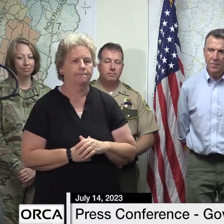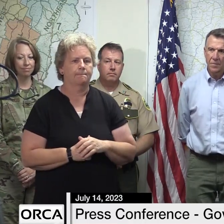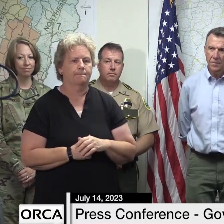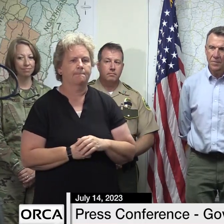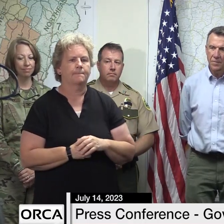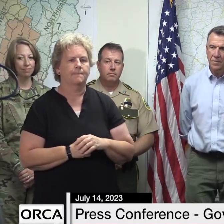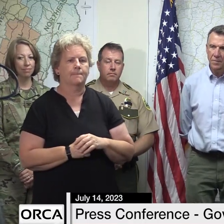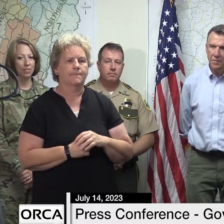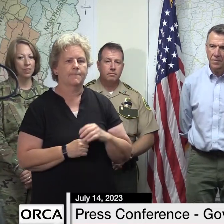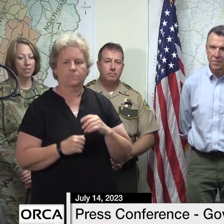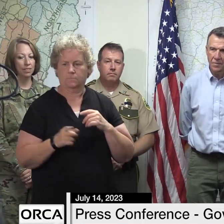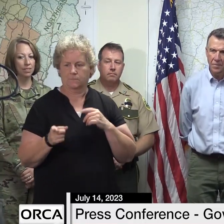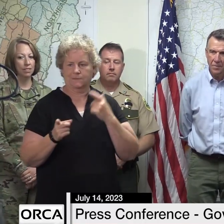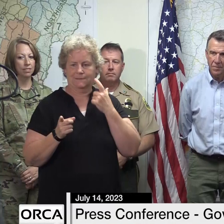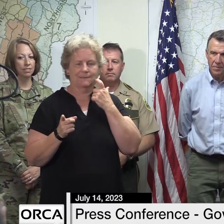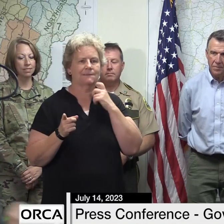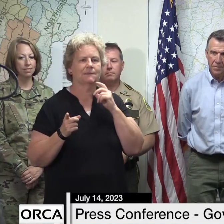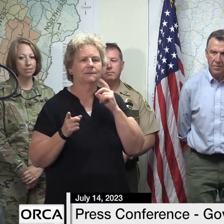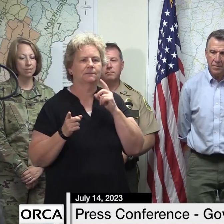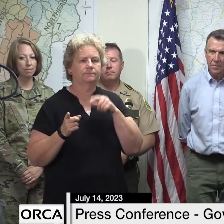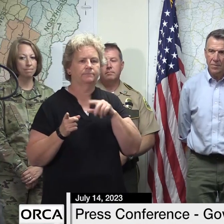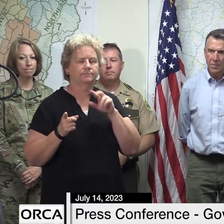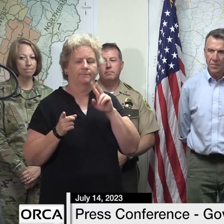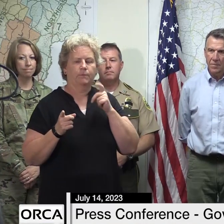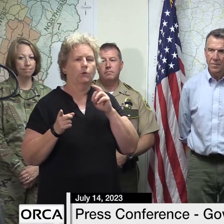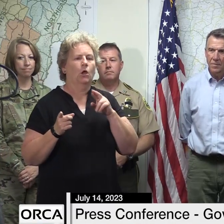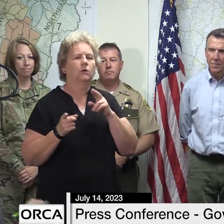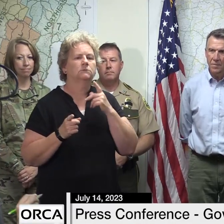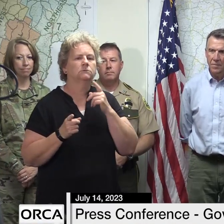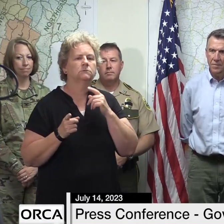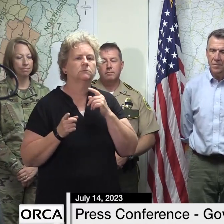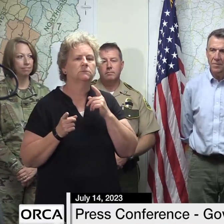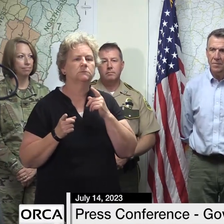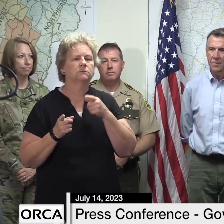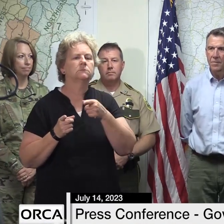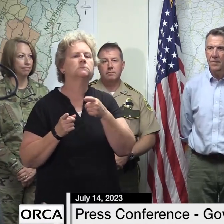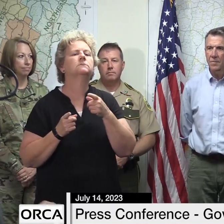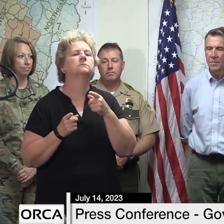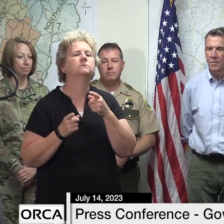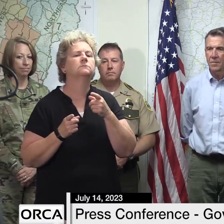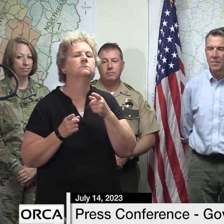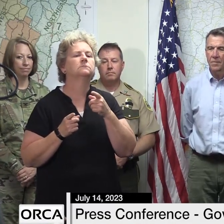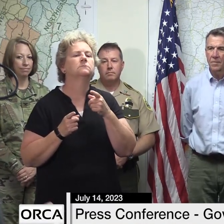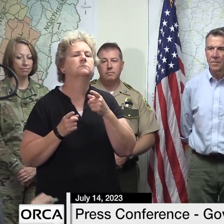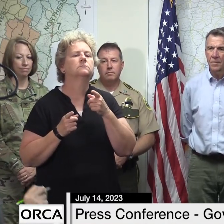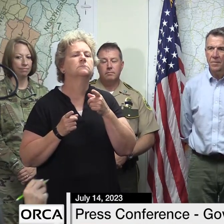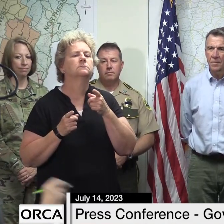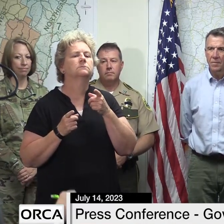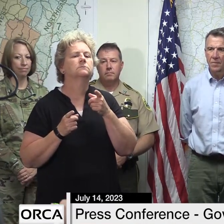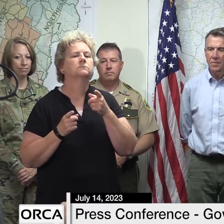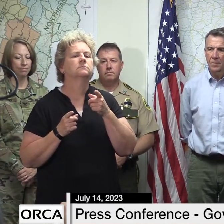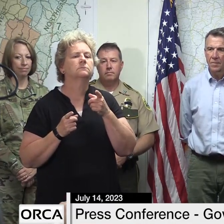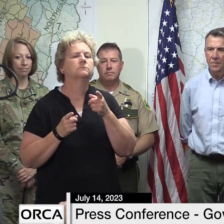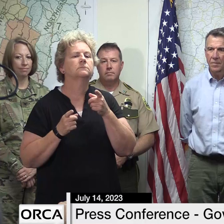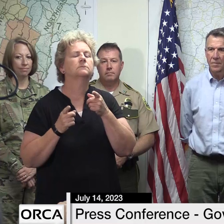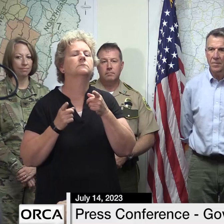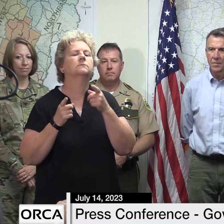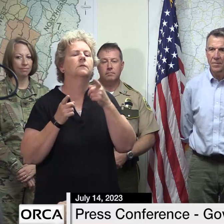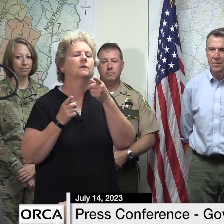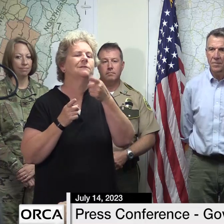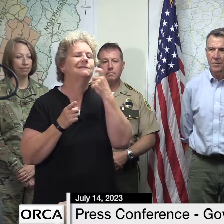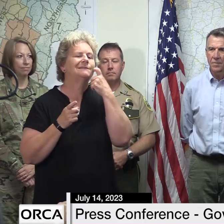said to Vermonters, don't wait to fix things. Get them done now. Take pictures. Worry about